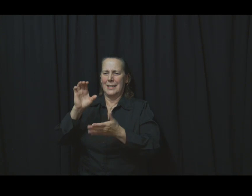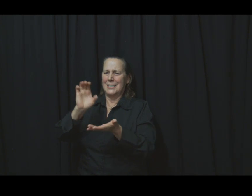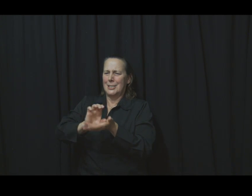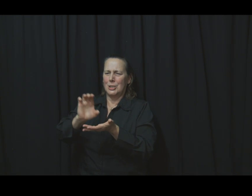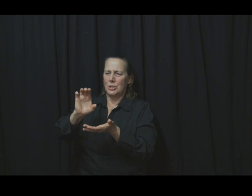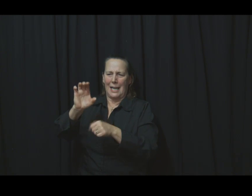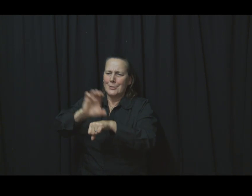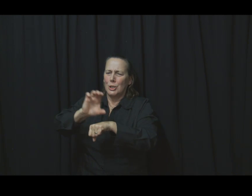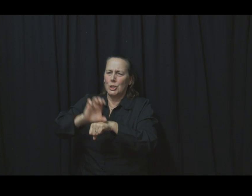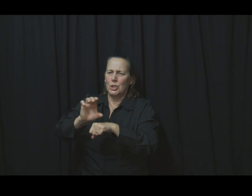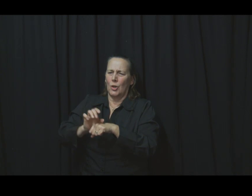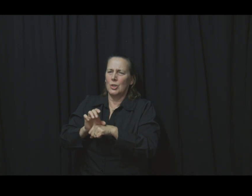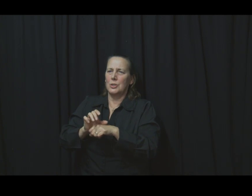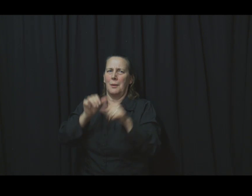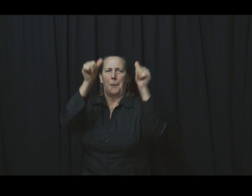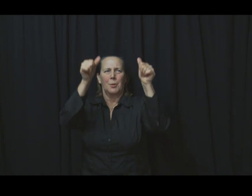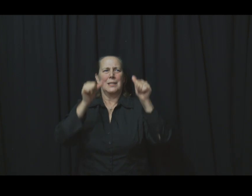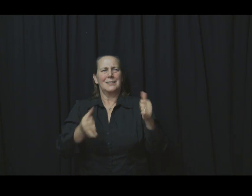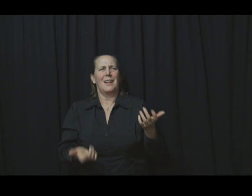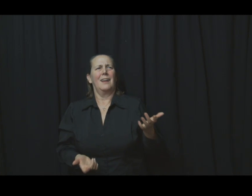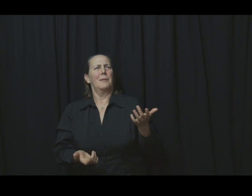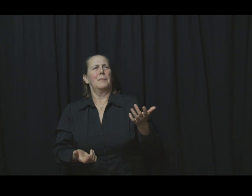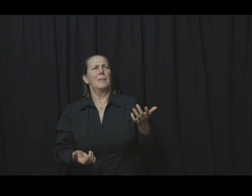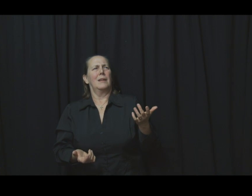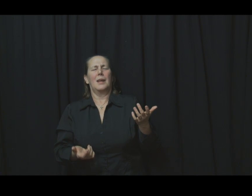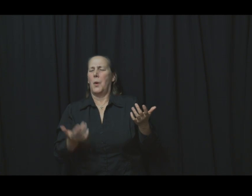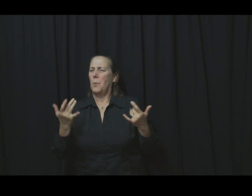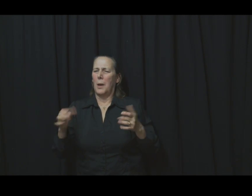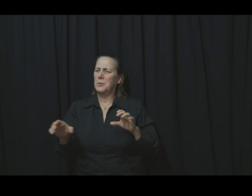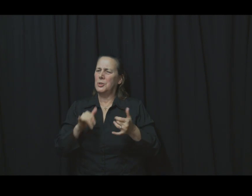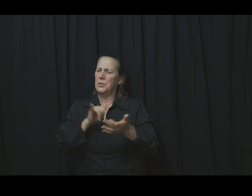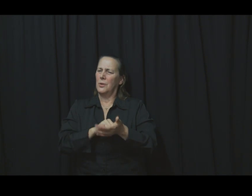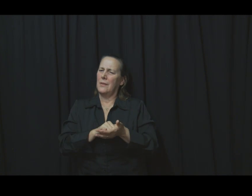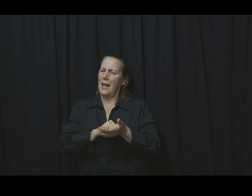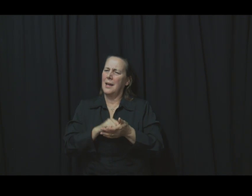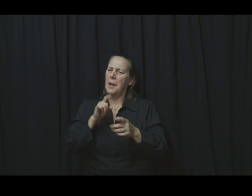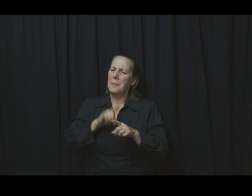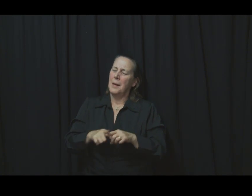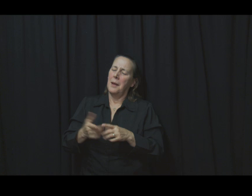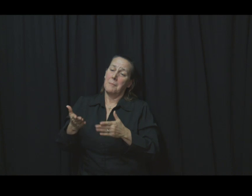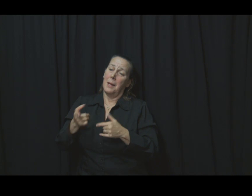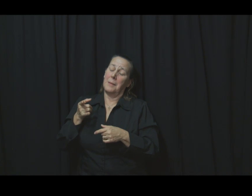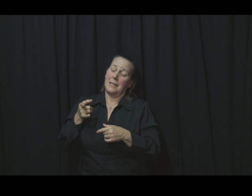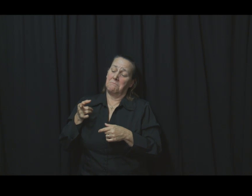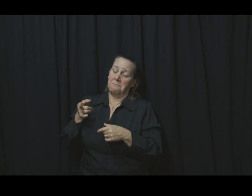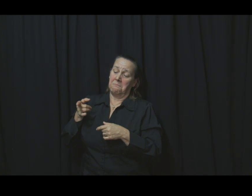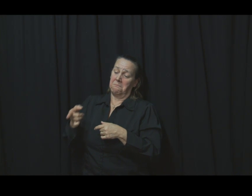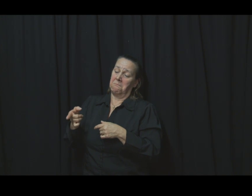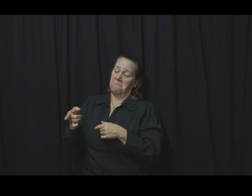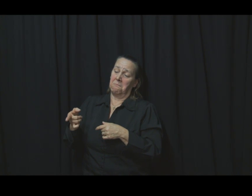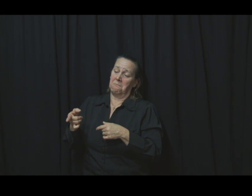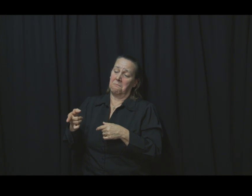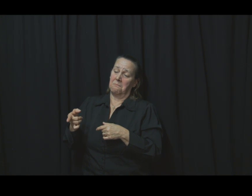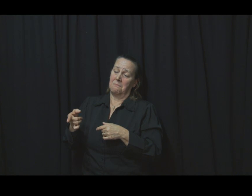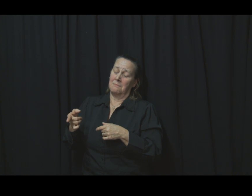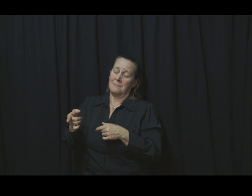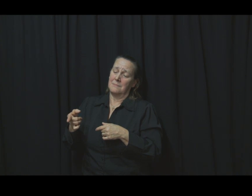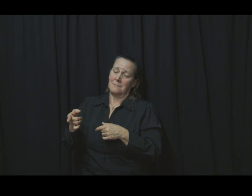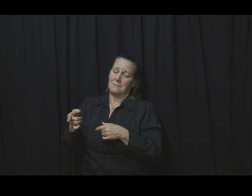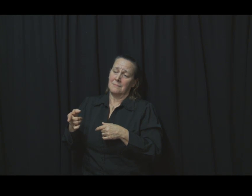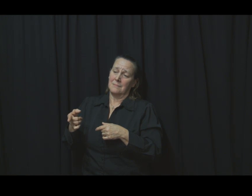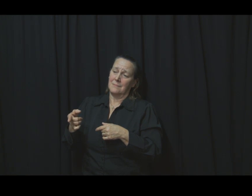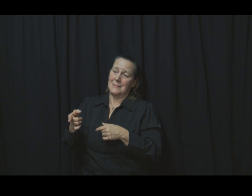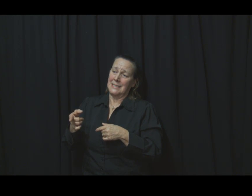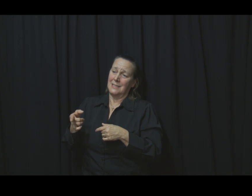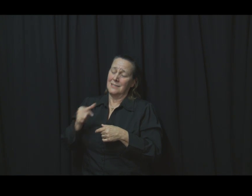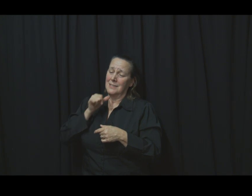for example, put that sign up unless he or she didn't believe